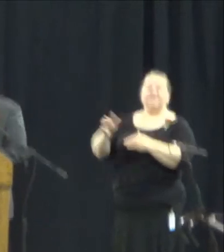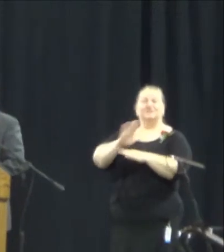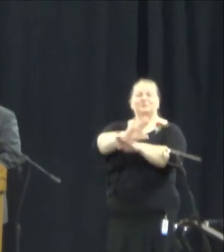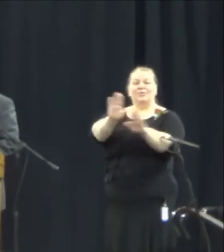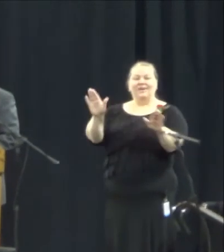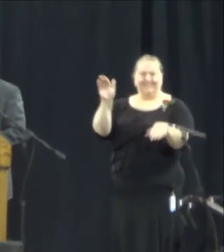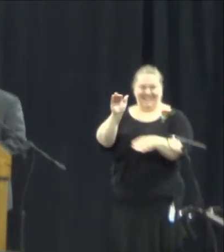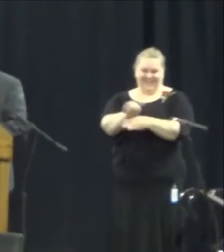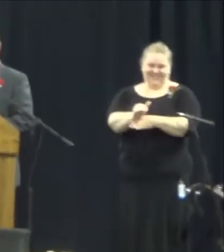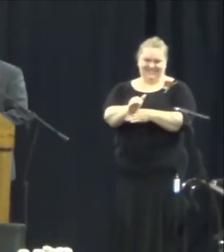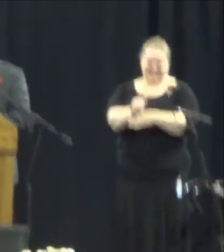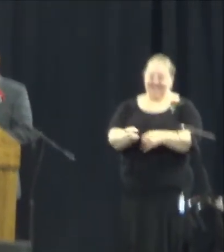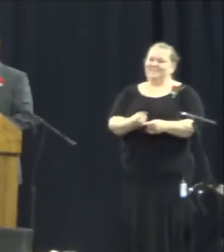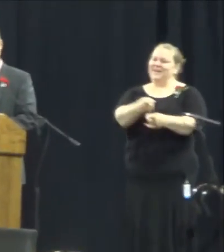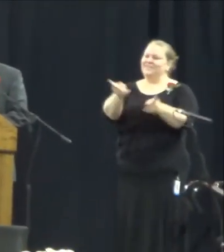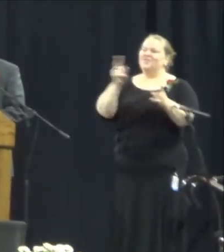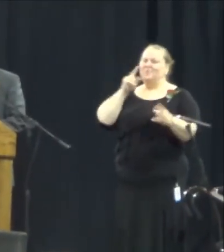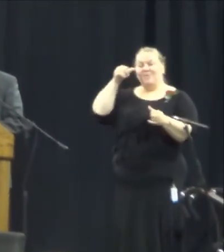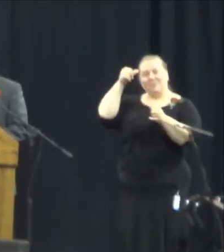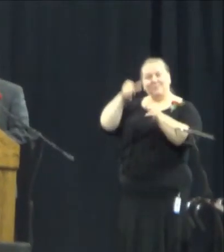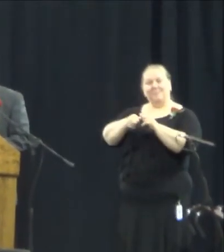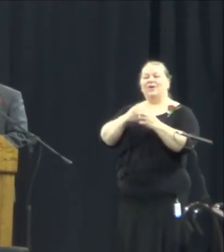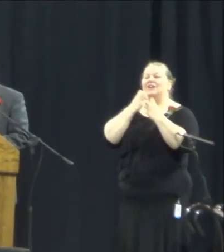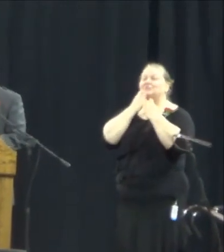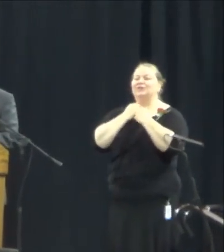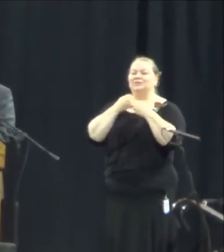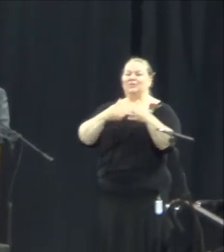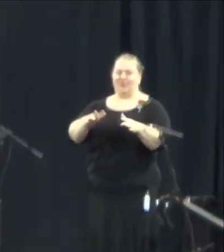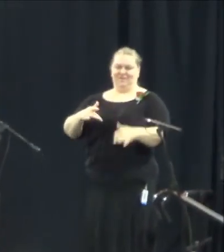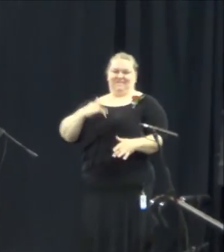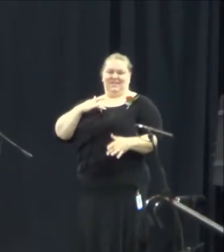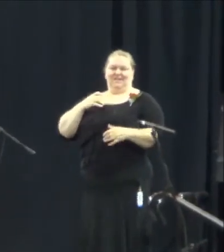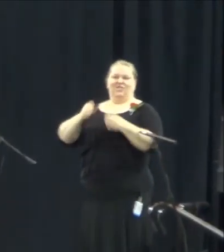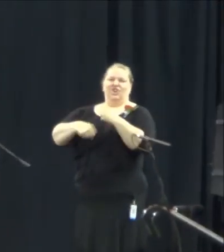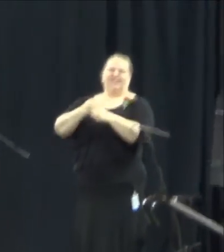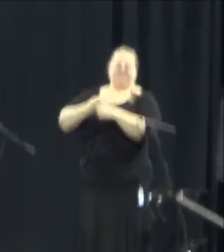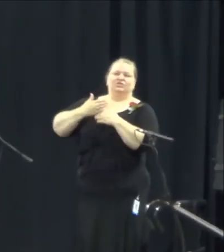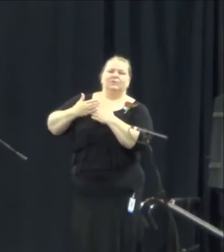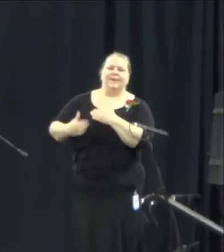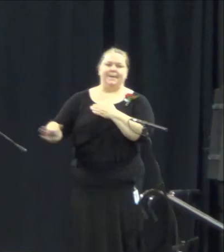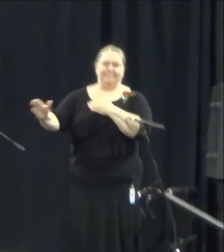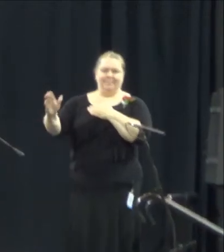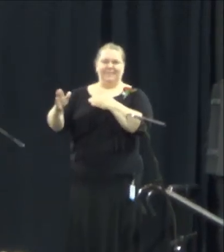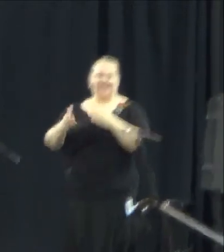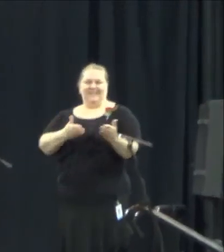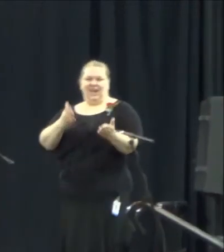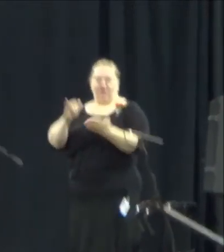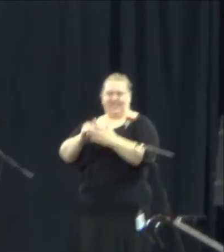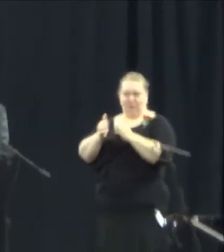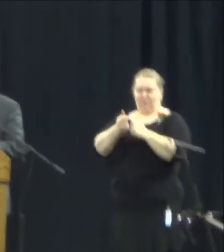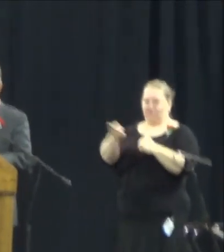night, and many of you will remember and treasure the way you feel for years to come. Carry that feeling of success